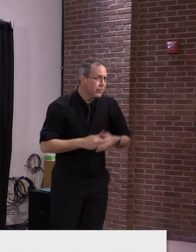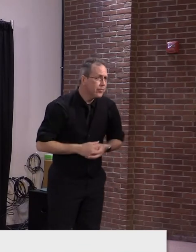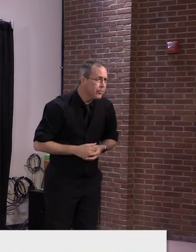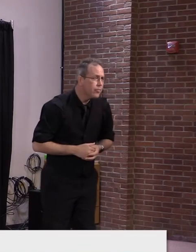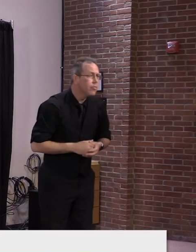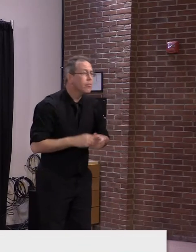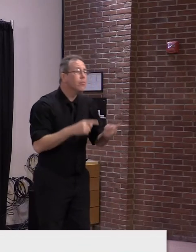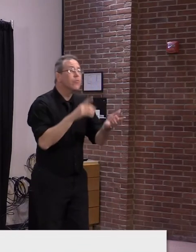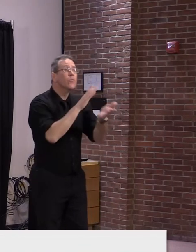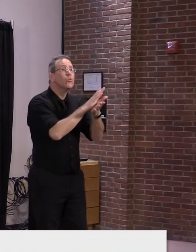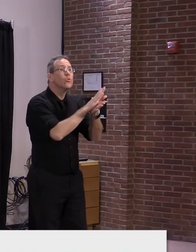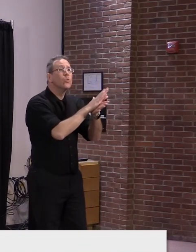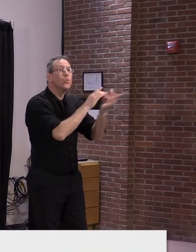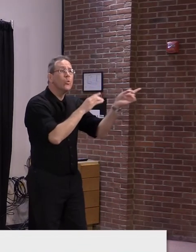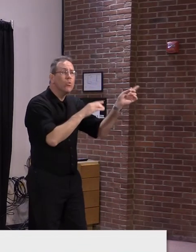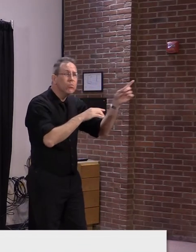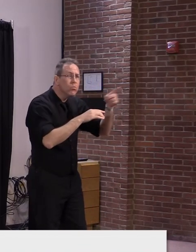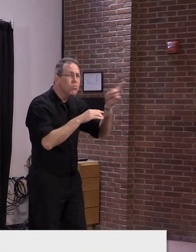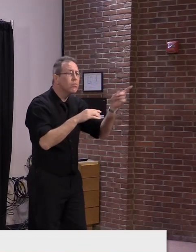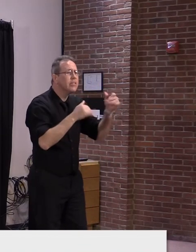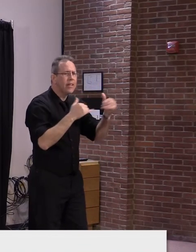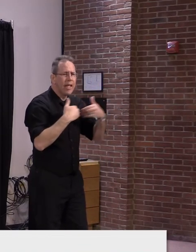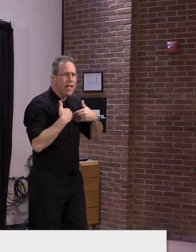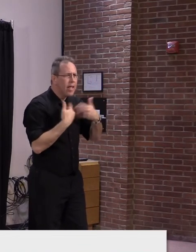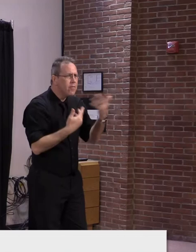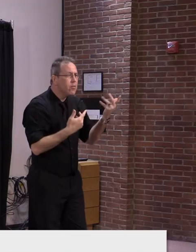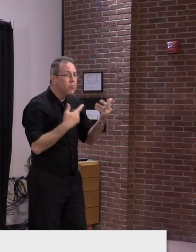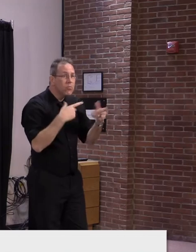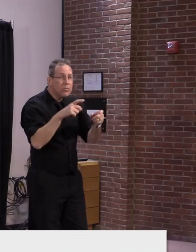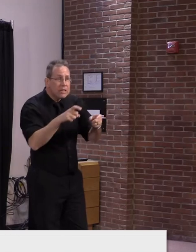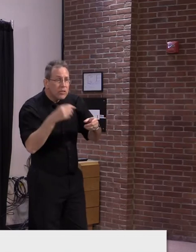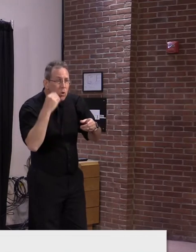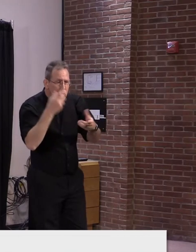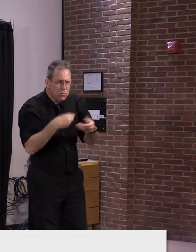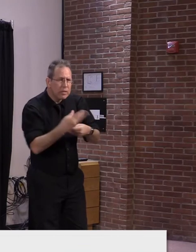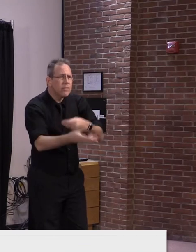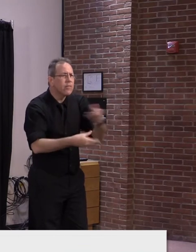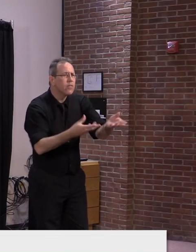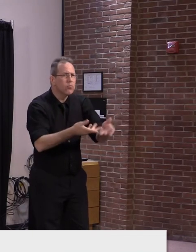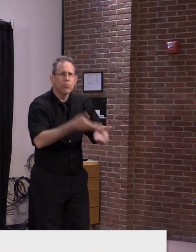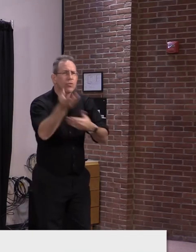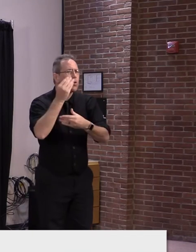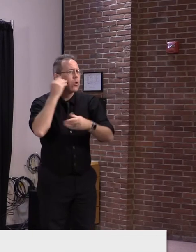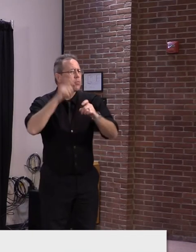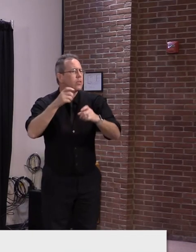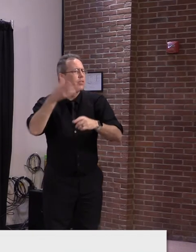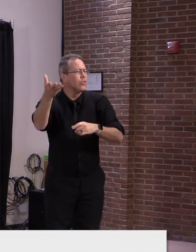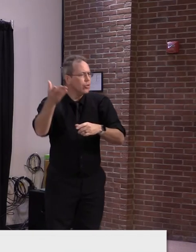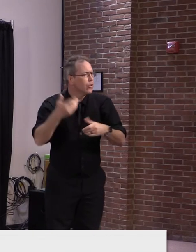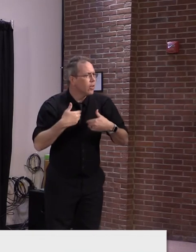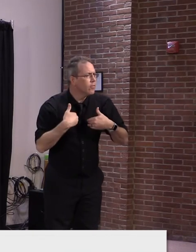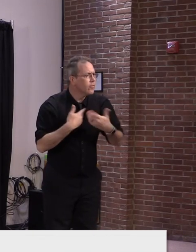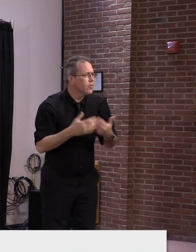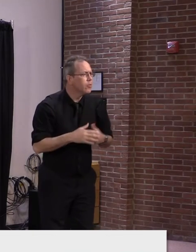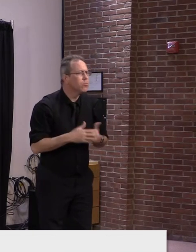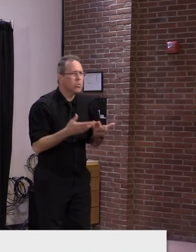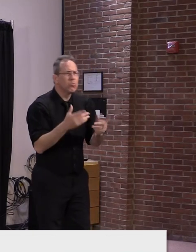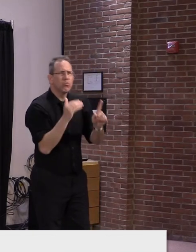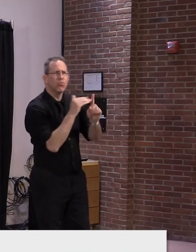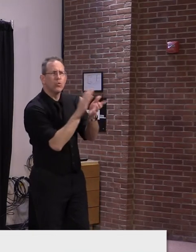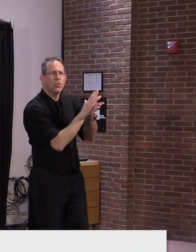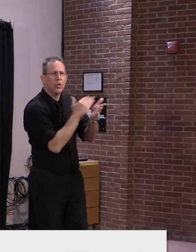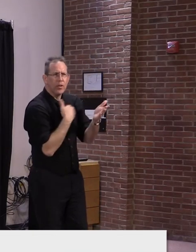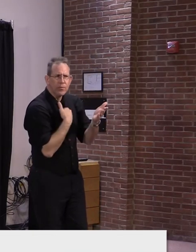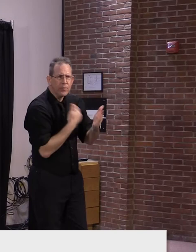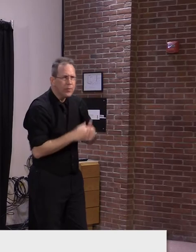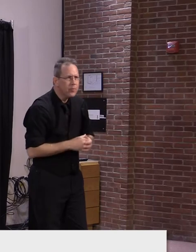in the position where they can distribute tests as needed to families who would like to take advantage of